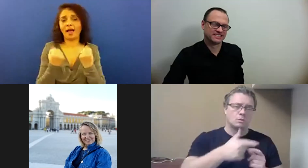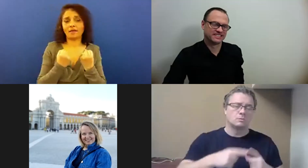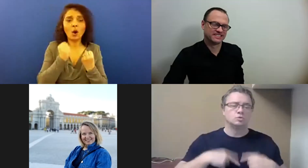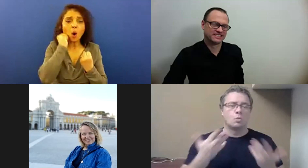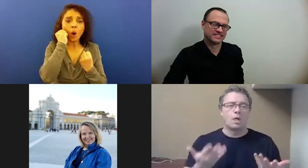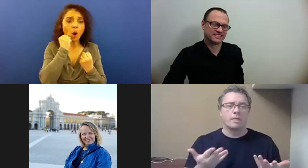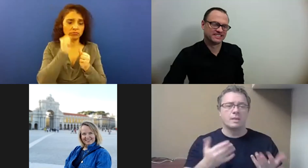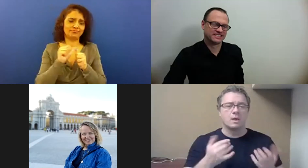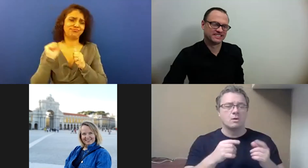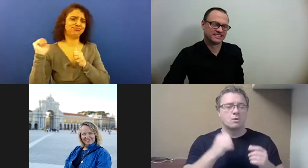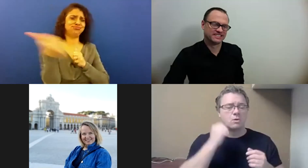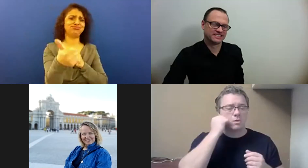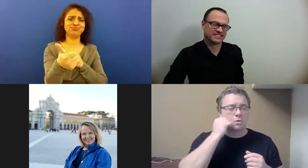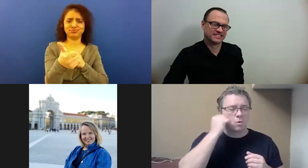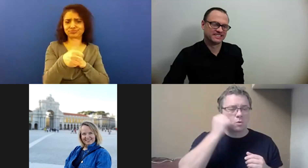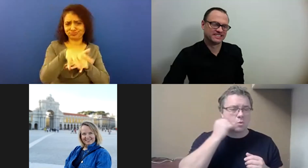There's many